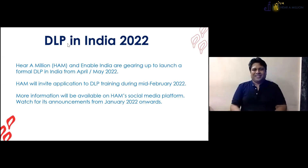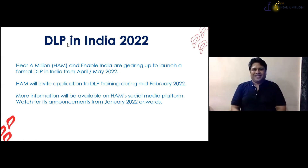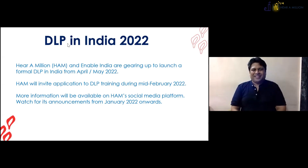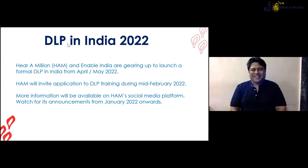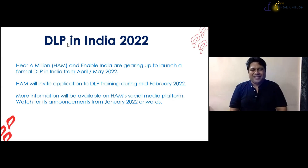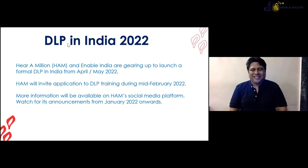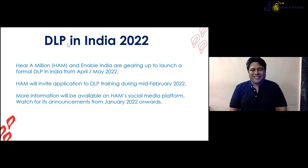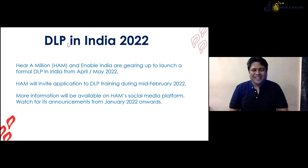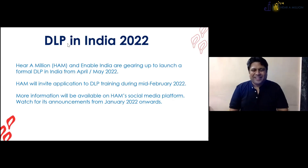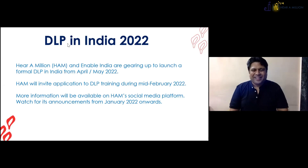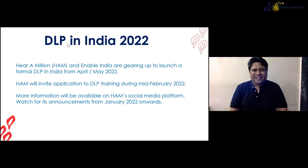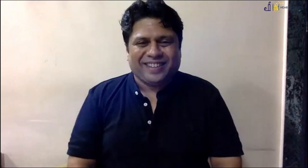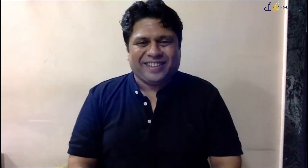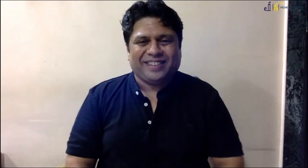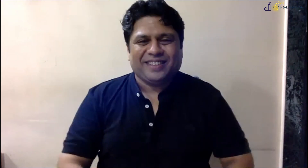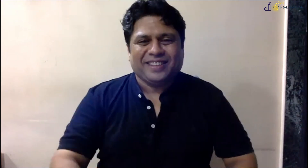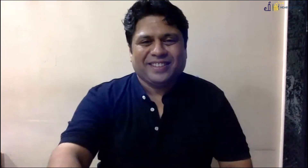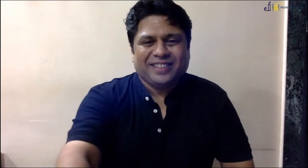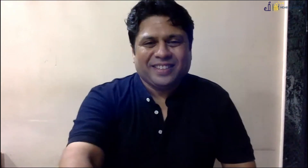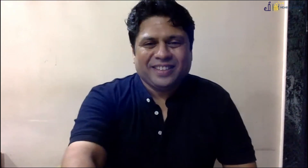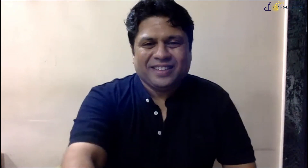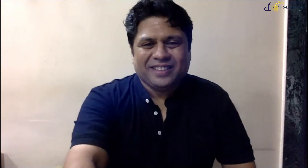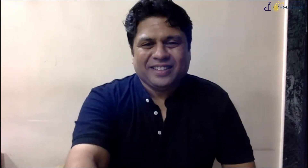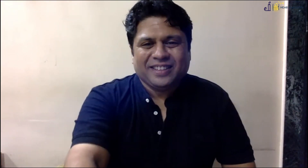the thing which we have done today. Thank you so much for watching.